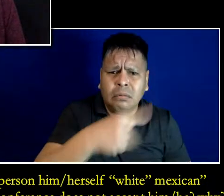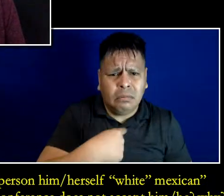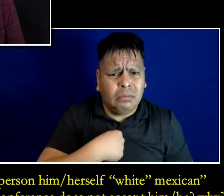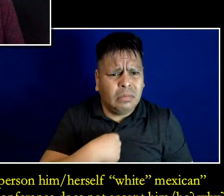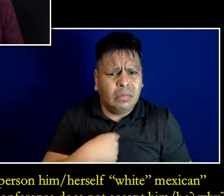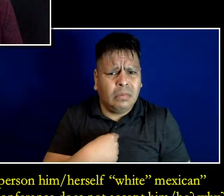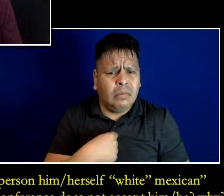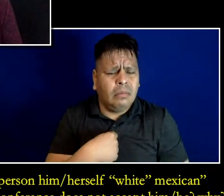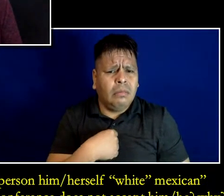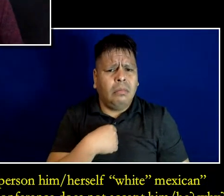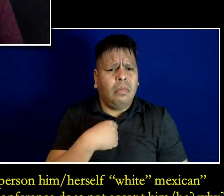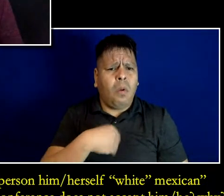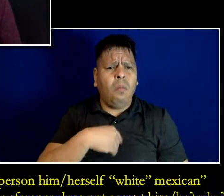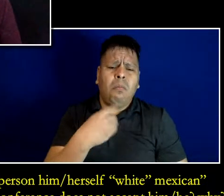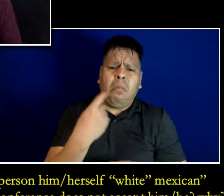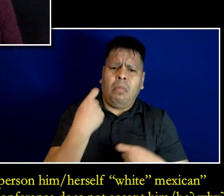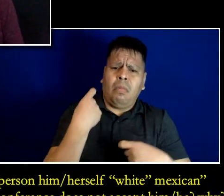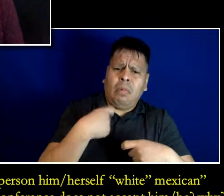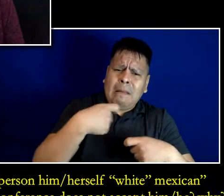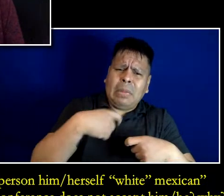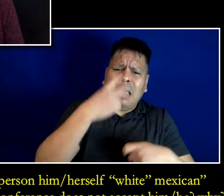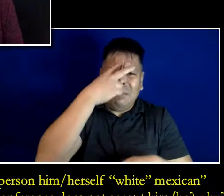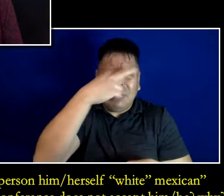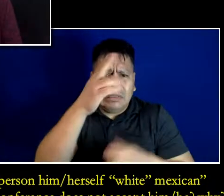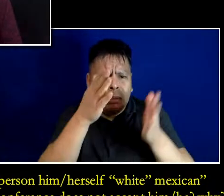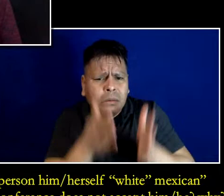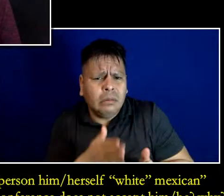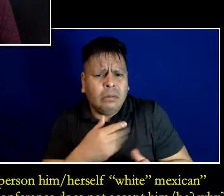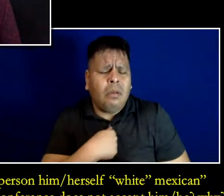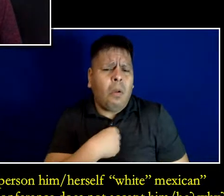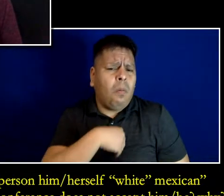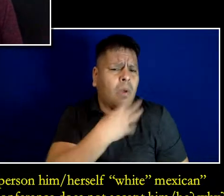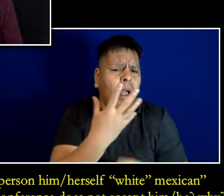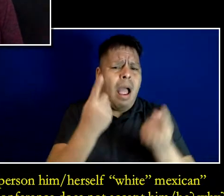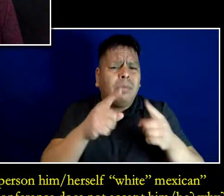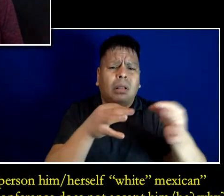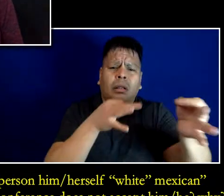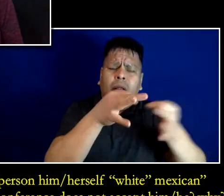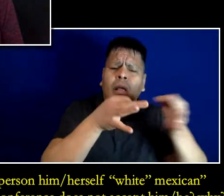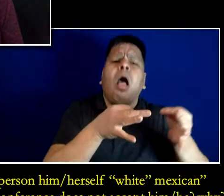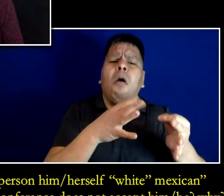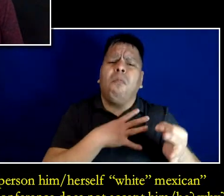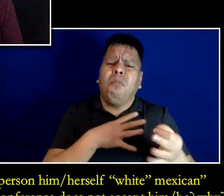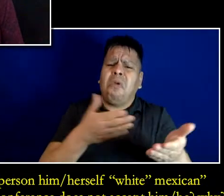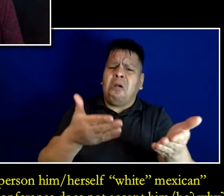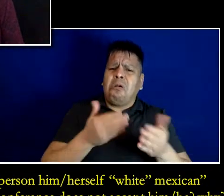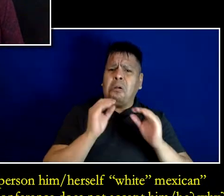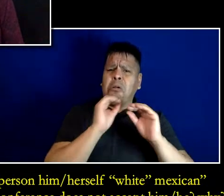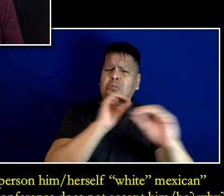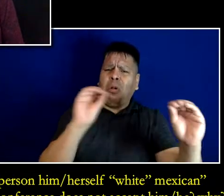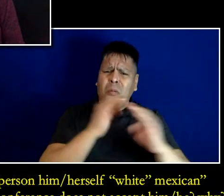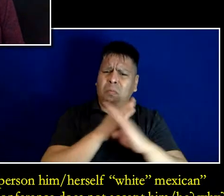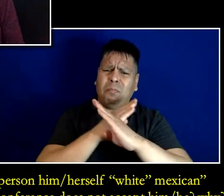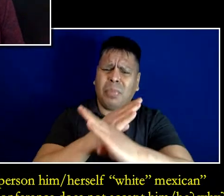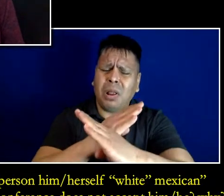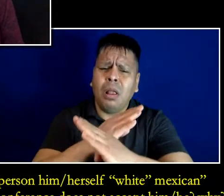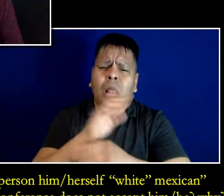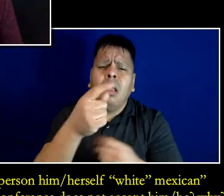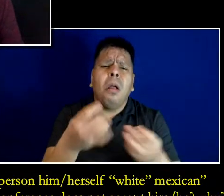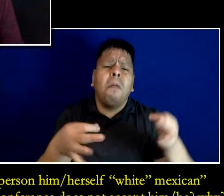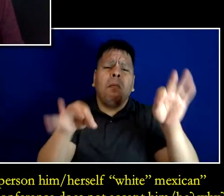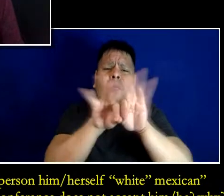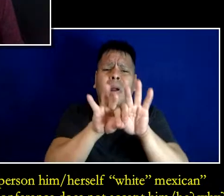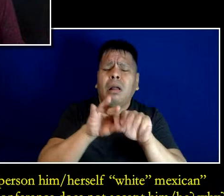that is a sacred space. So, if you would like to disclose your identity as a Mexican and you happen to